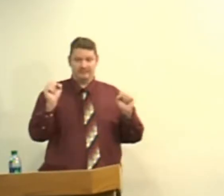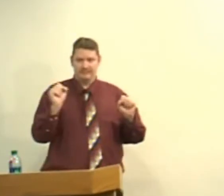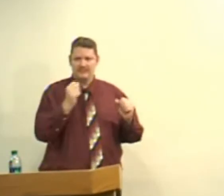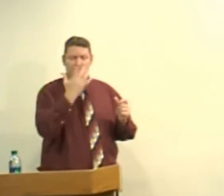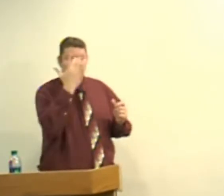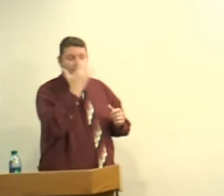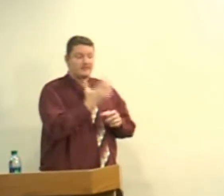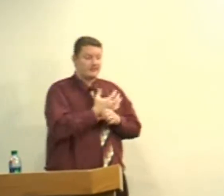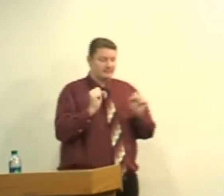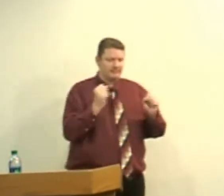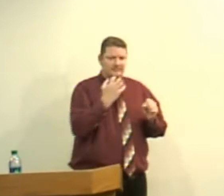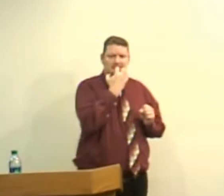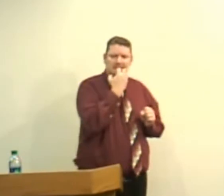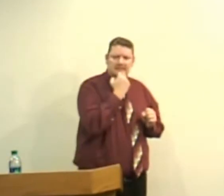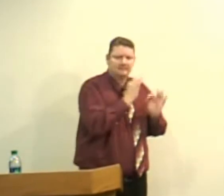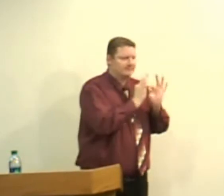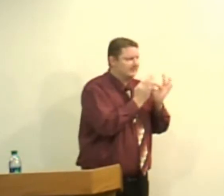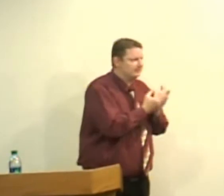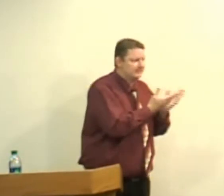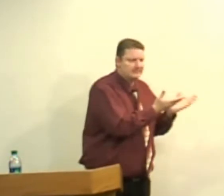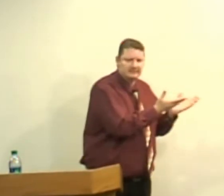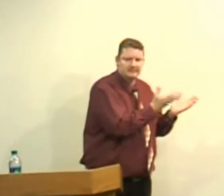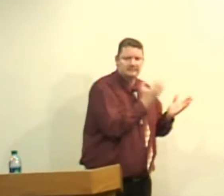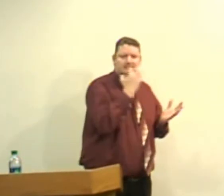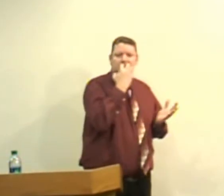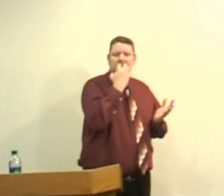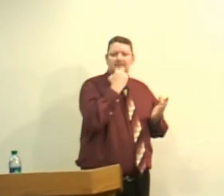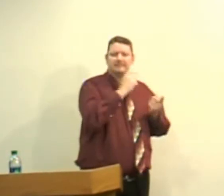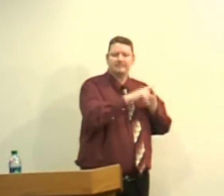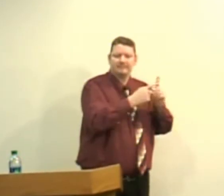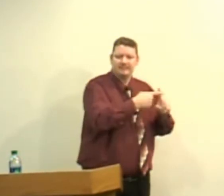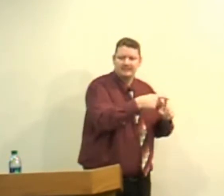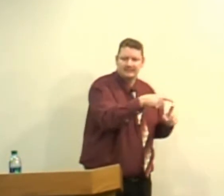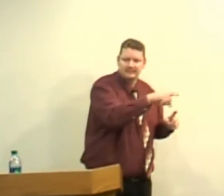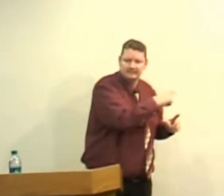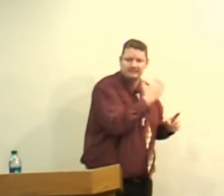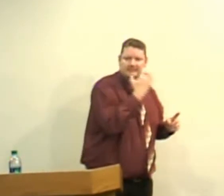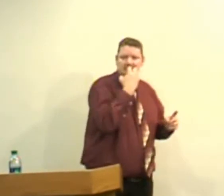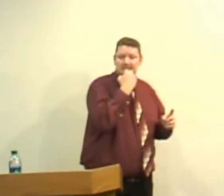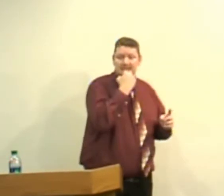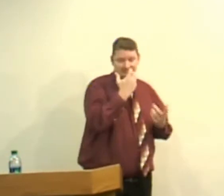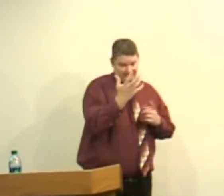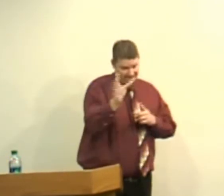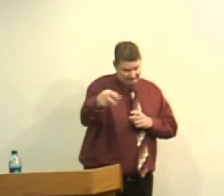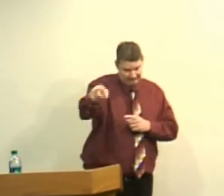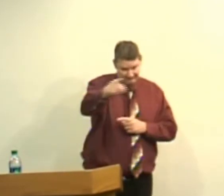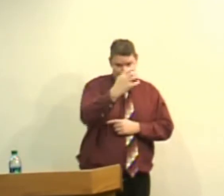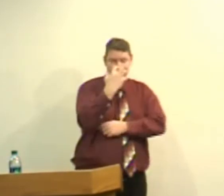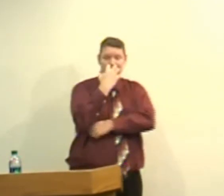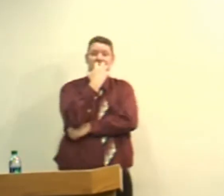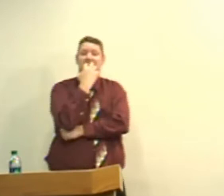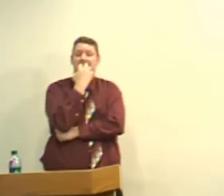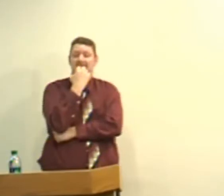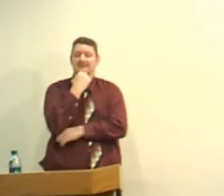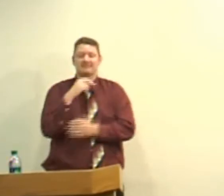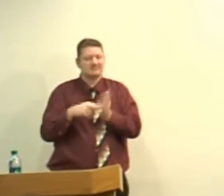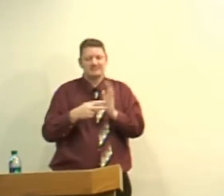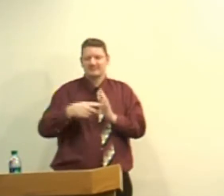So, it's hard for people to understand what you've been saying. Because, you know, we do cherish our friends. We cherish our families. We do.